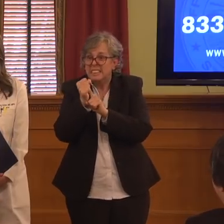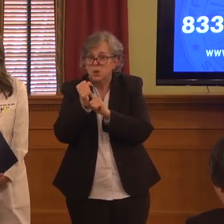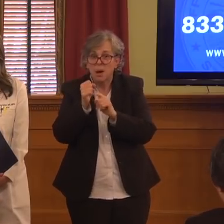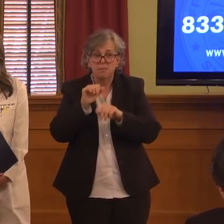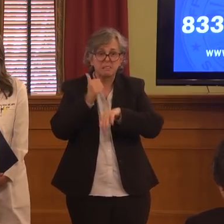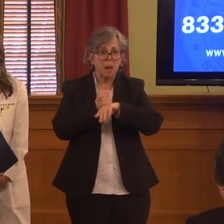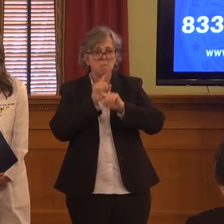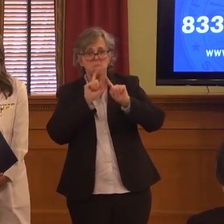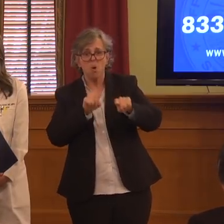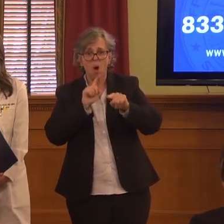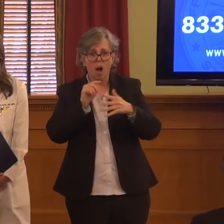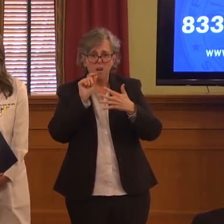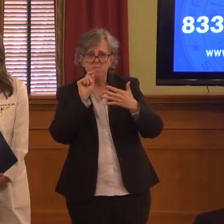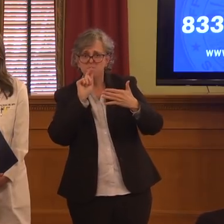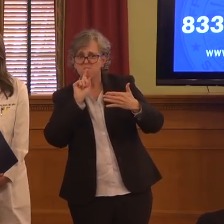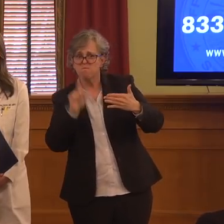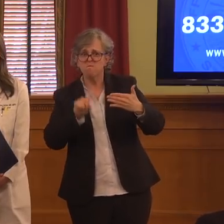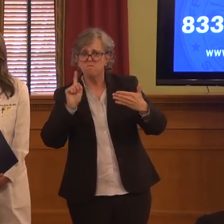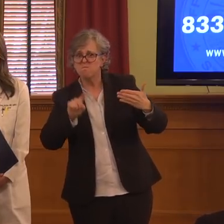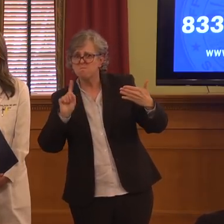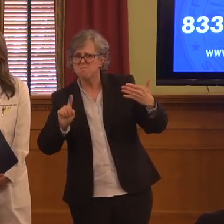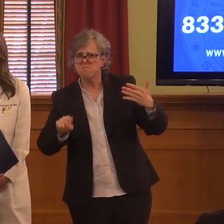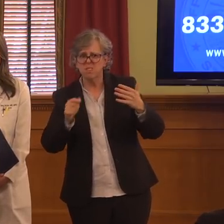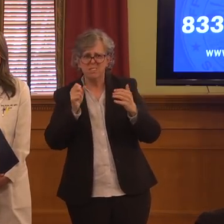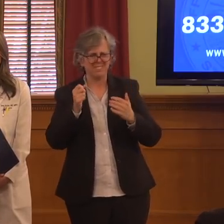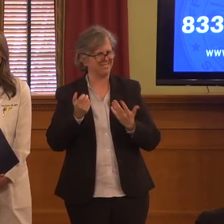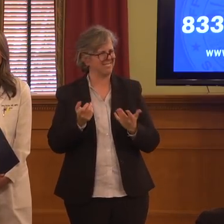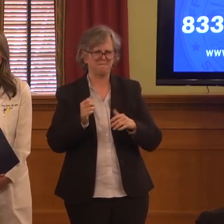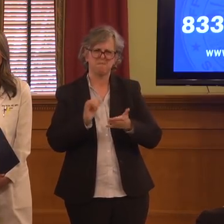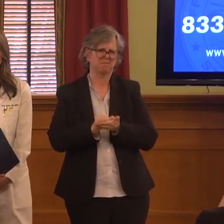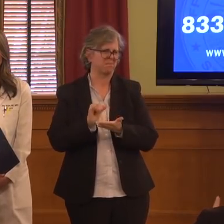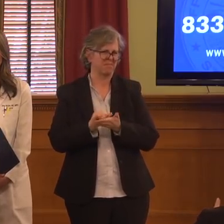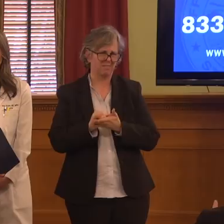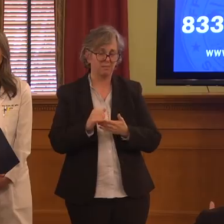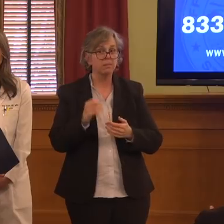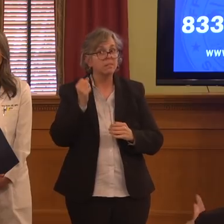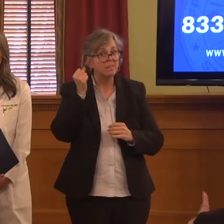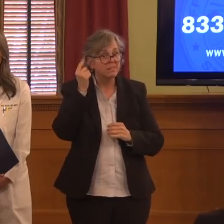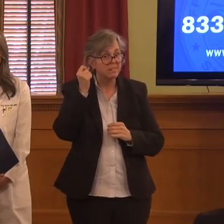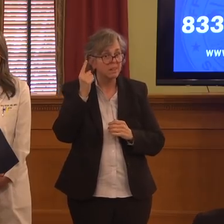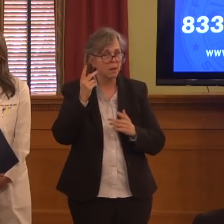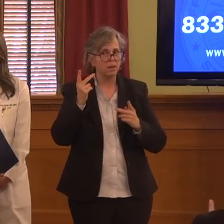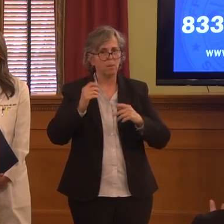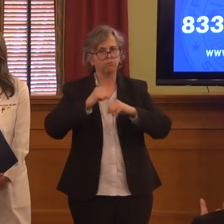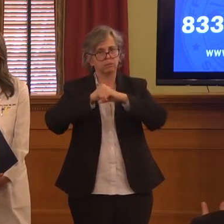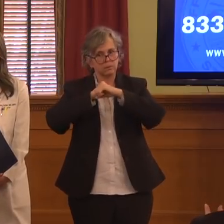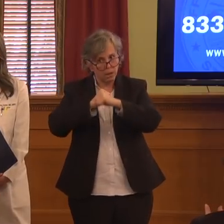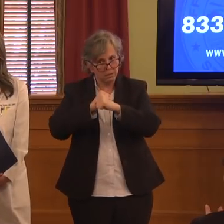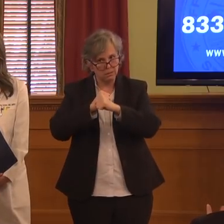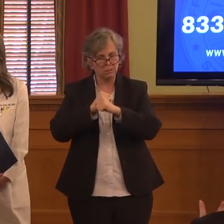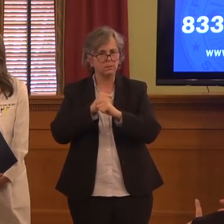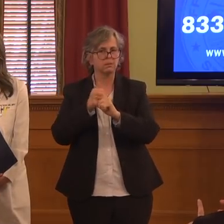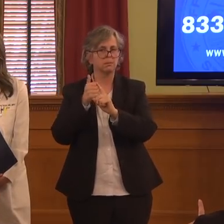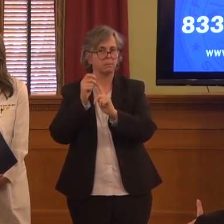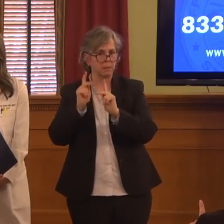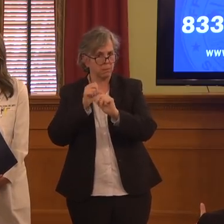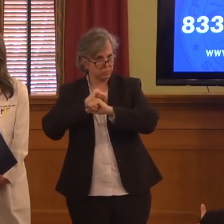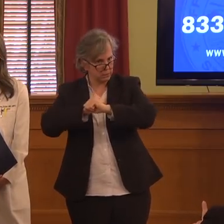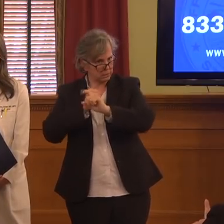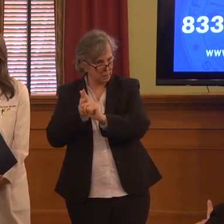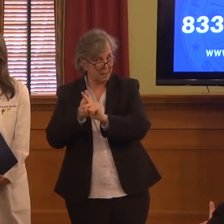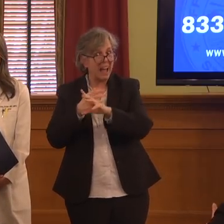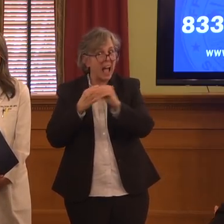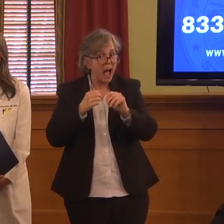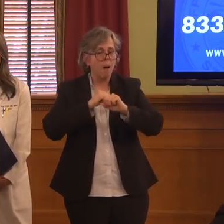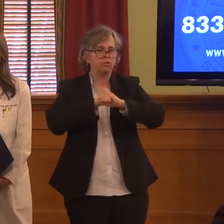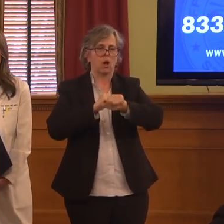for people to not only protect themselves, but protect others. Let's say that